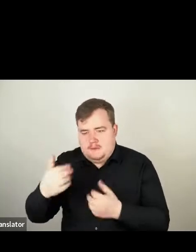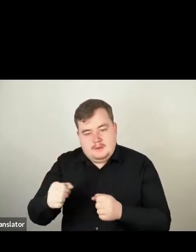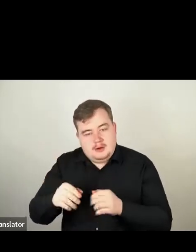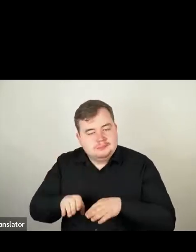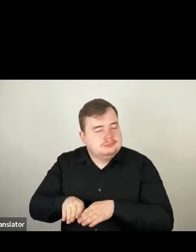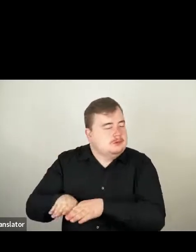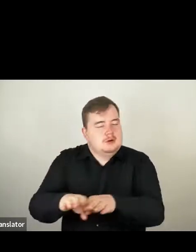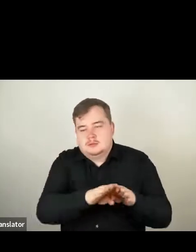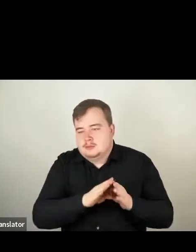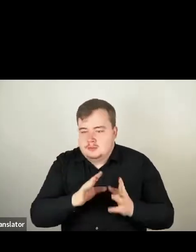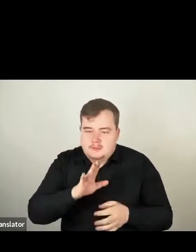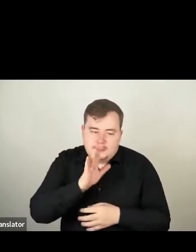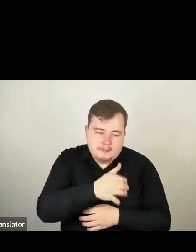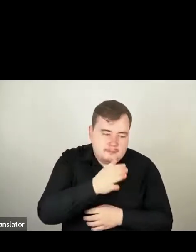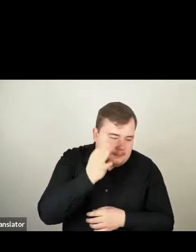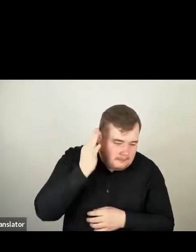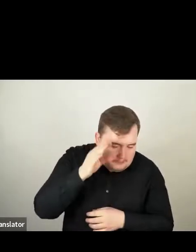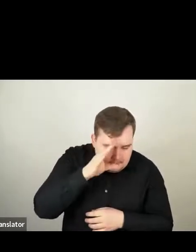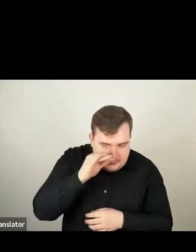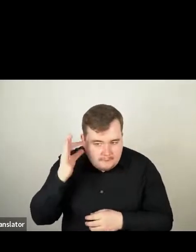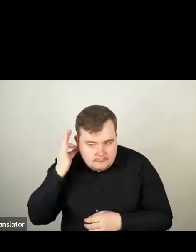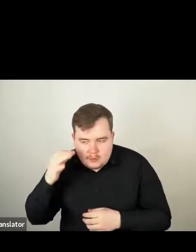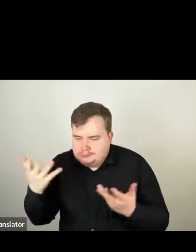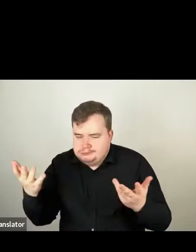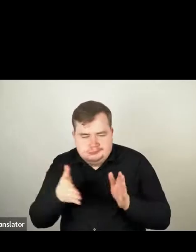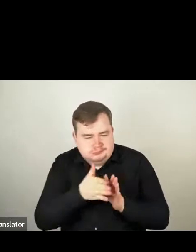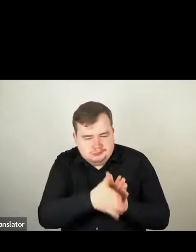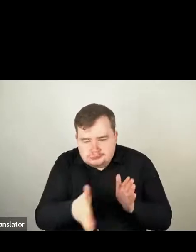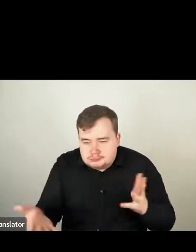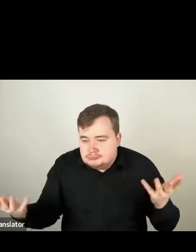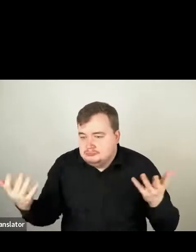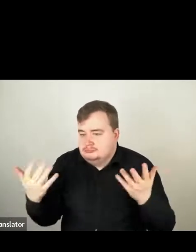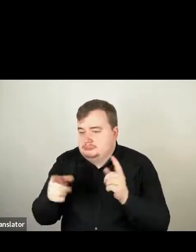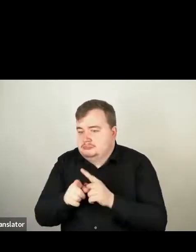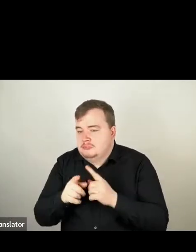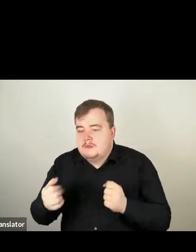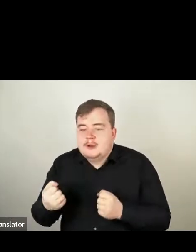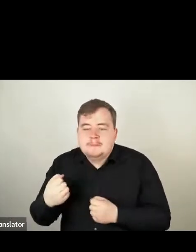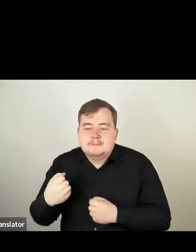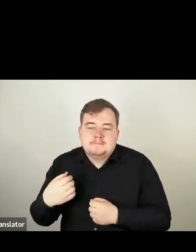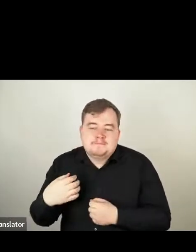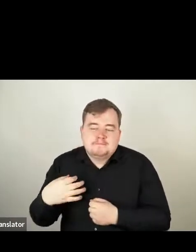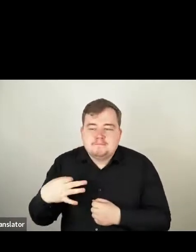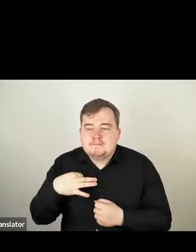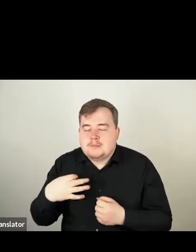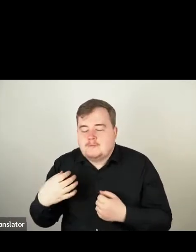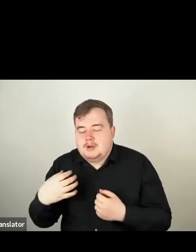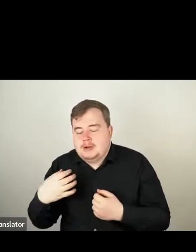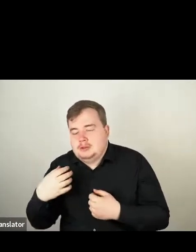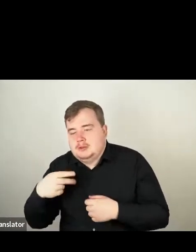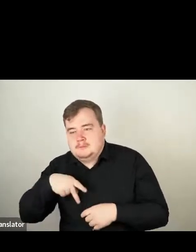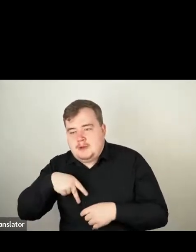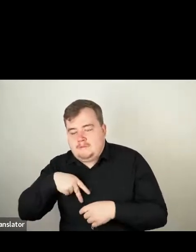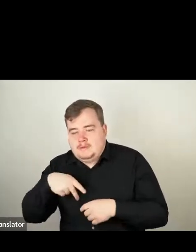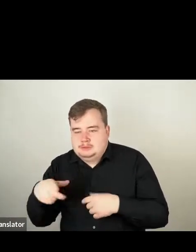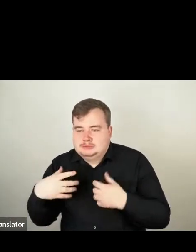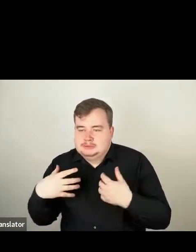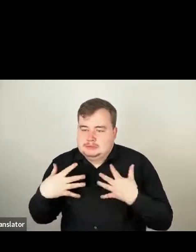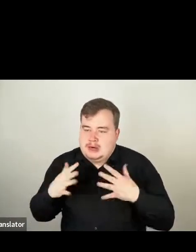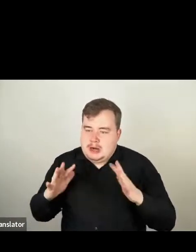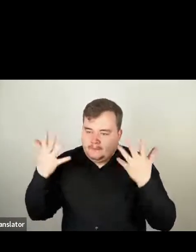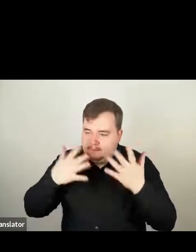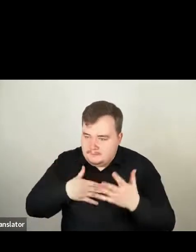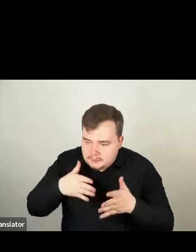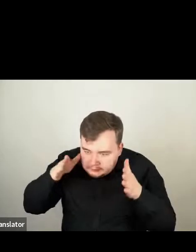and private lives. And I would also like to extend my appreciation to Ms. Sonia Palmieri, the